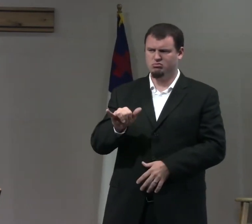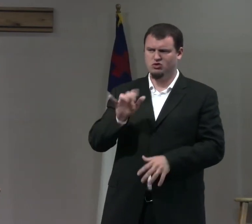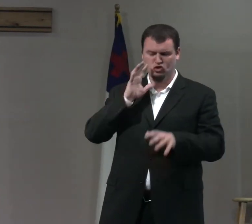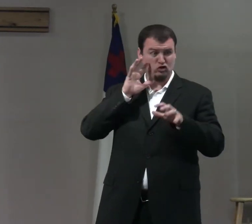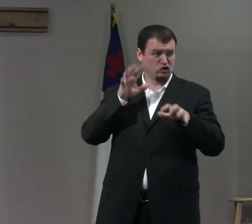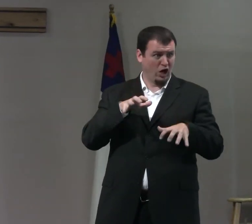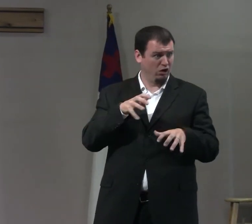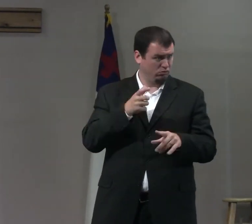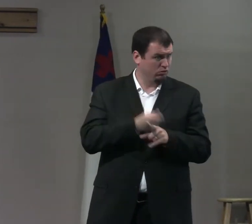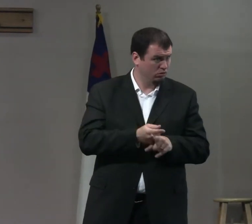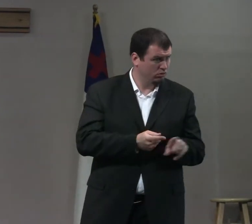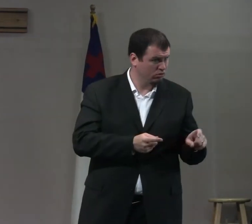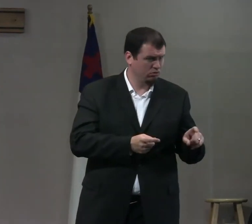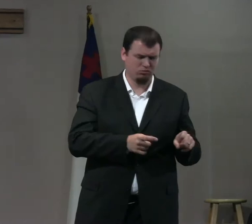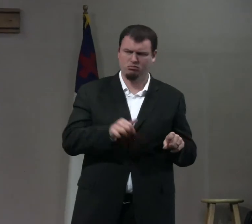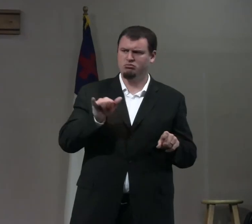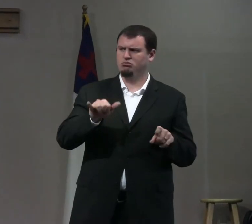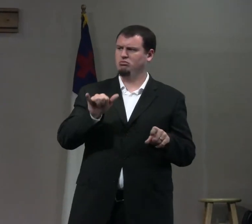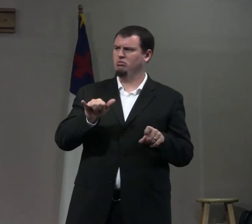And you might think, oh,